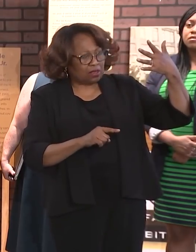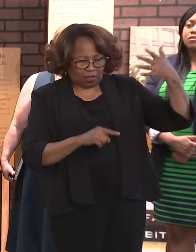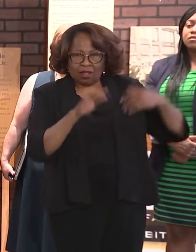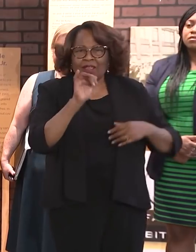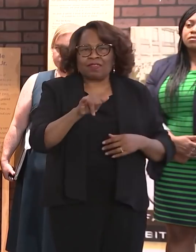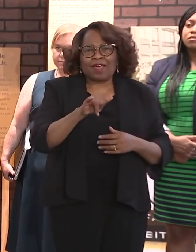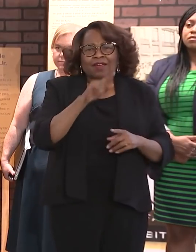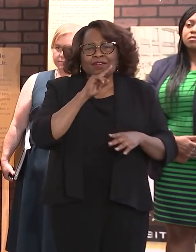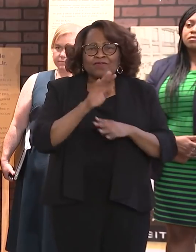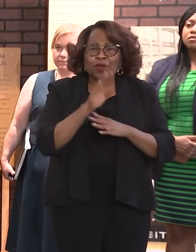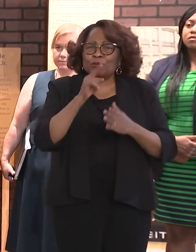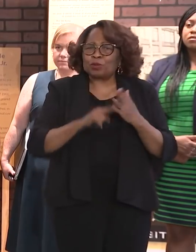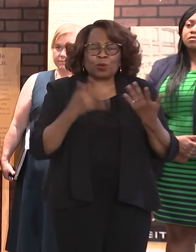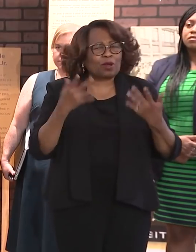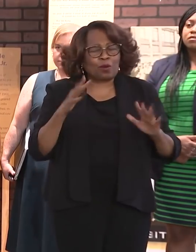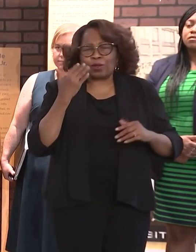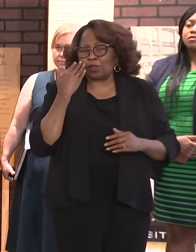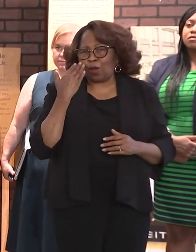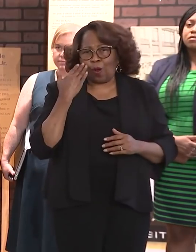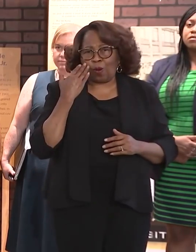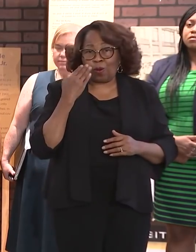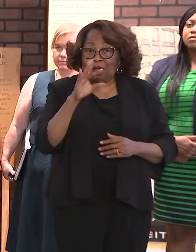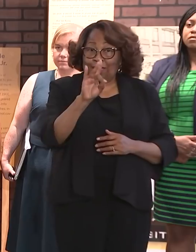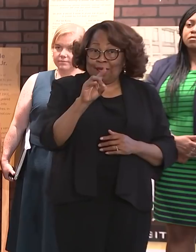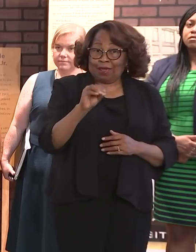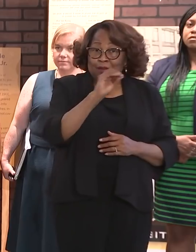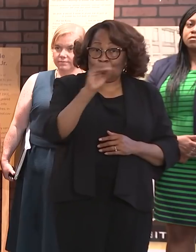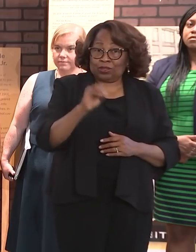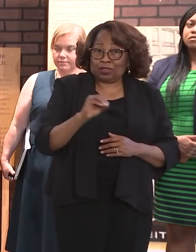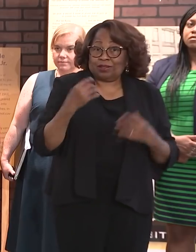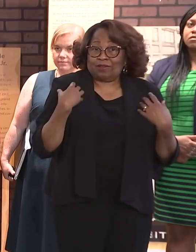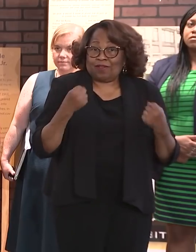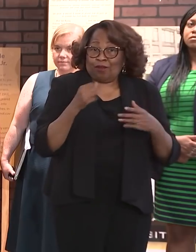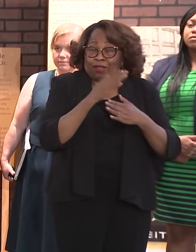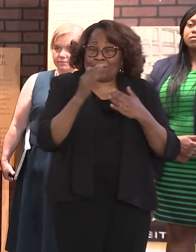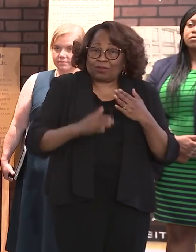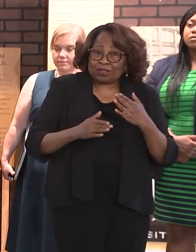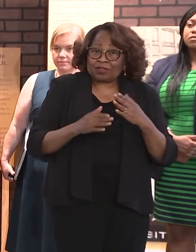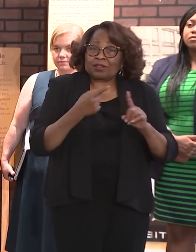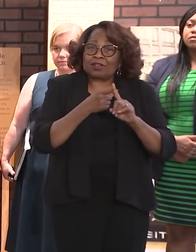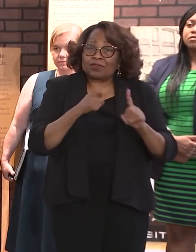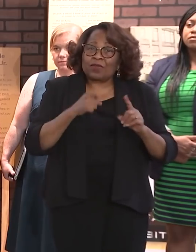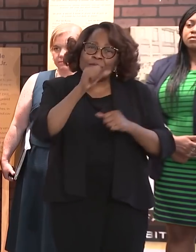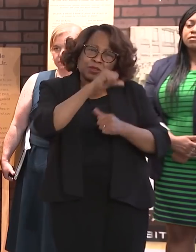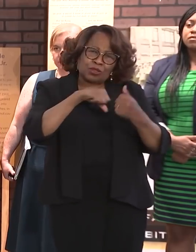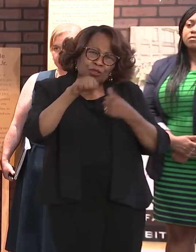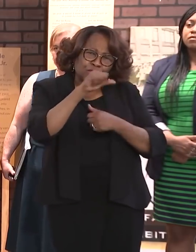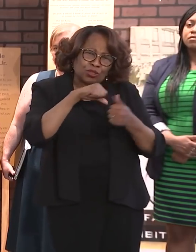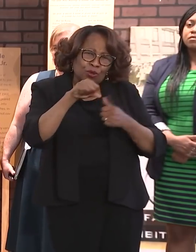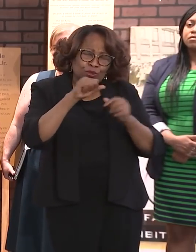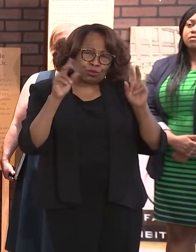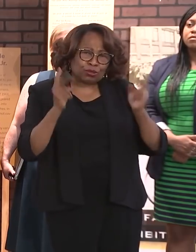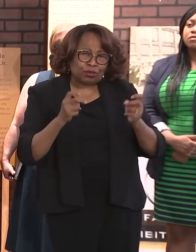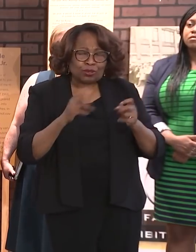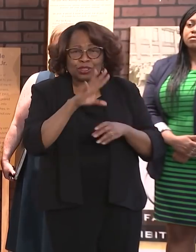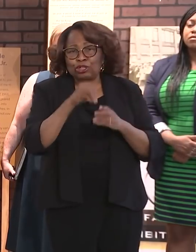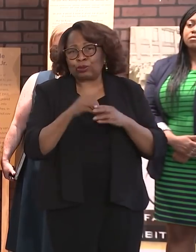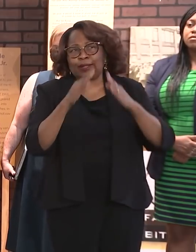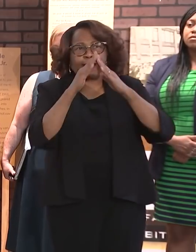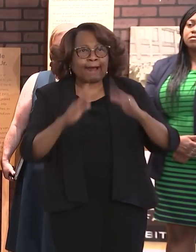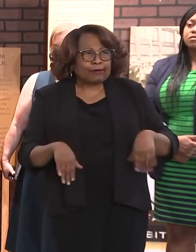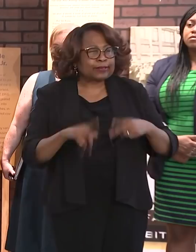confirms what we already know, which is that 80% of health outcomes are due to social factors, including